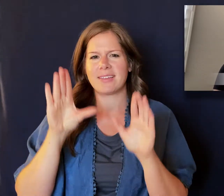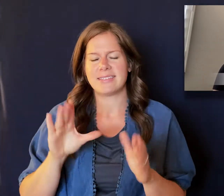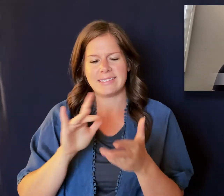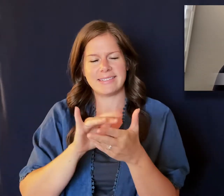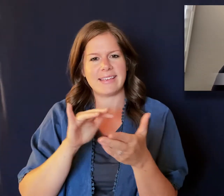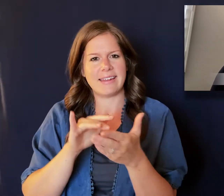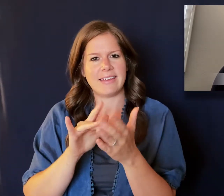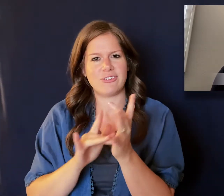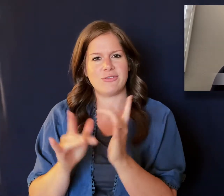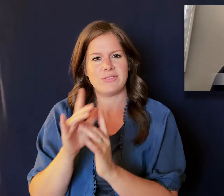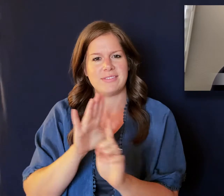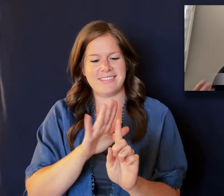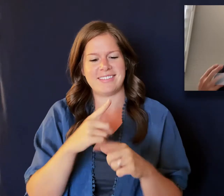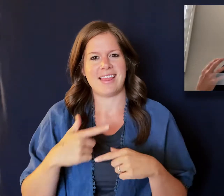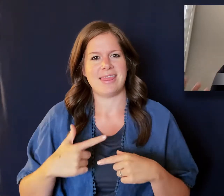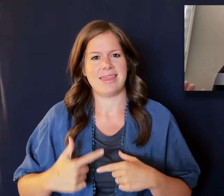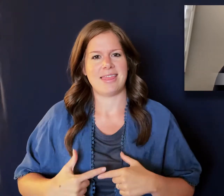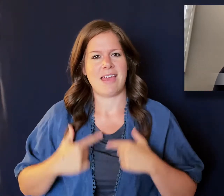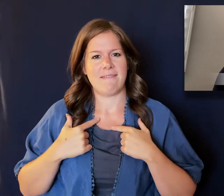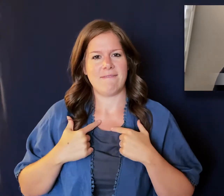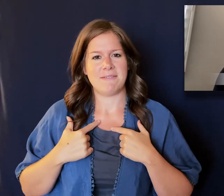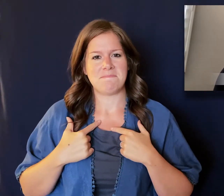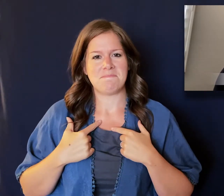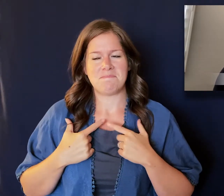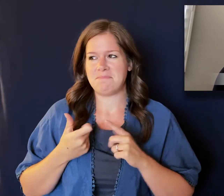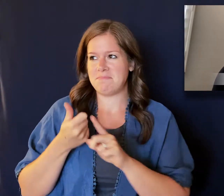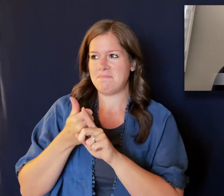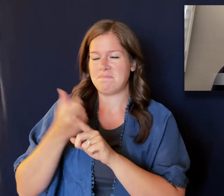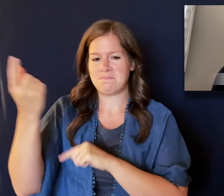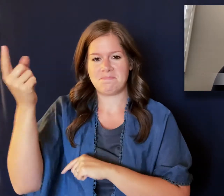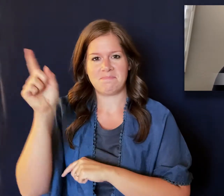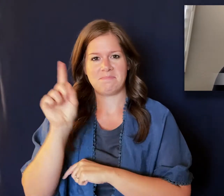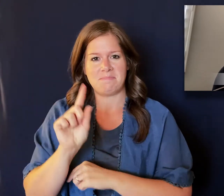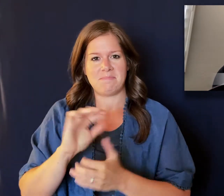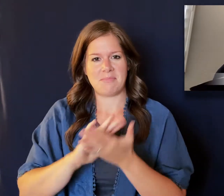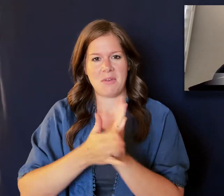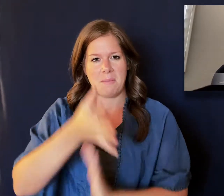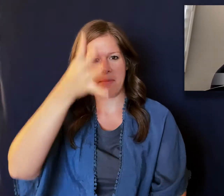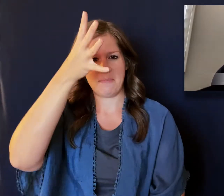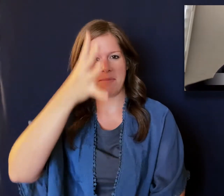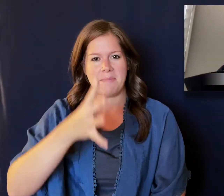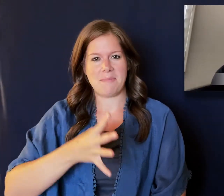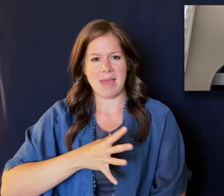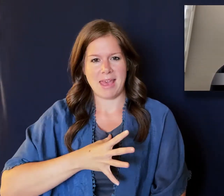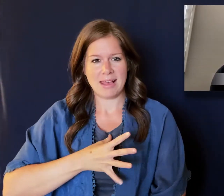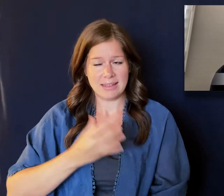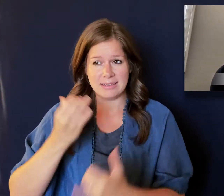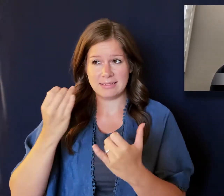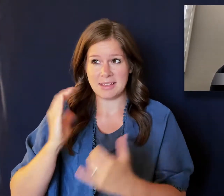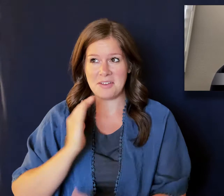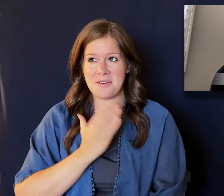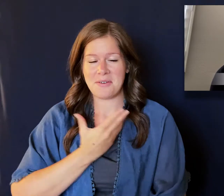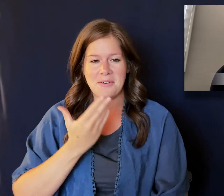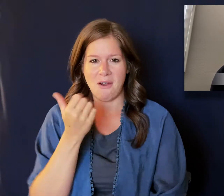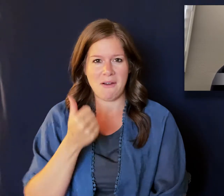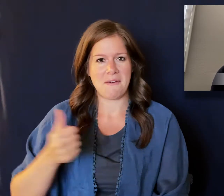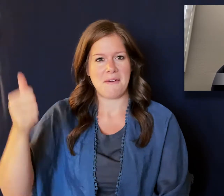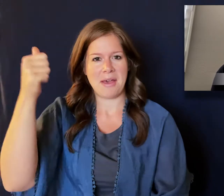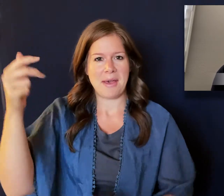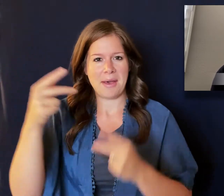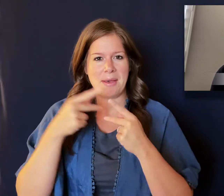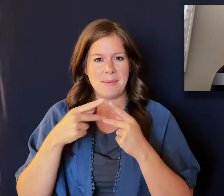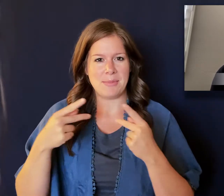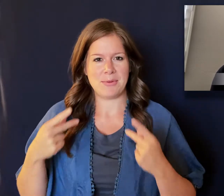and Jesus as God incarnate, as our high priest, as the one who went to the cross and to the grave for us and who